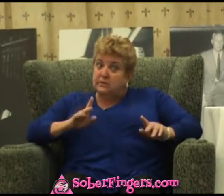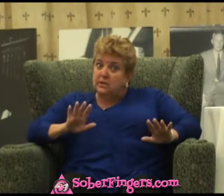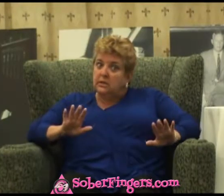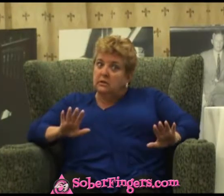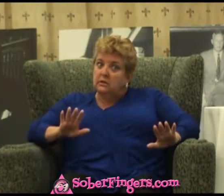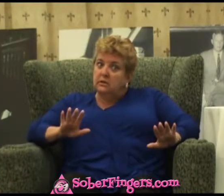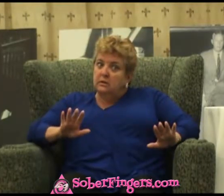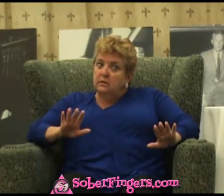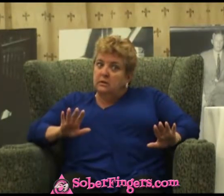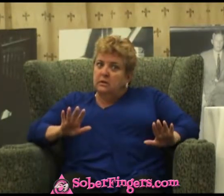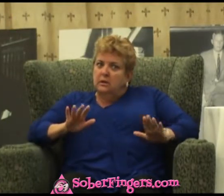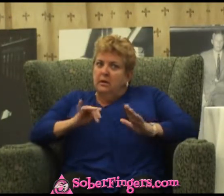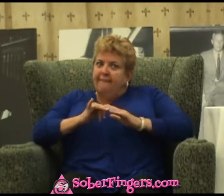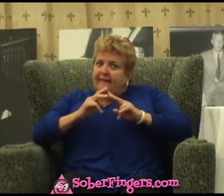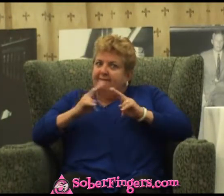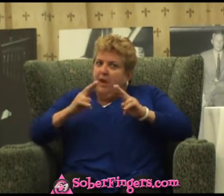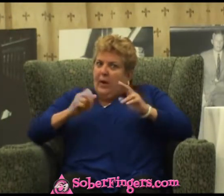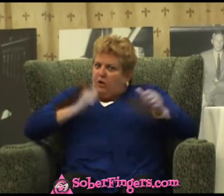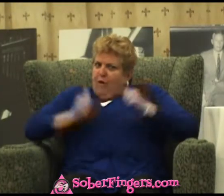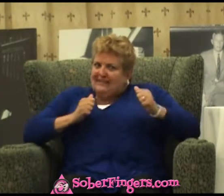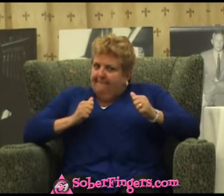that's very aggressive.